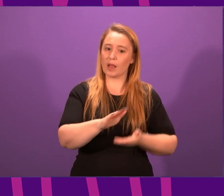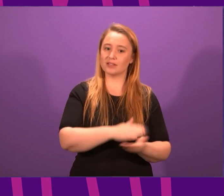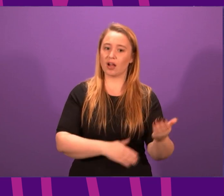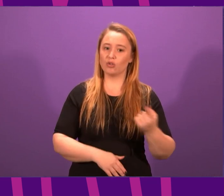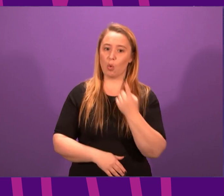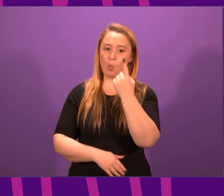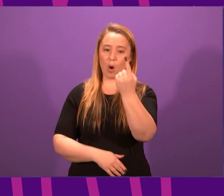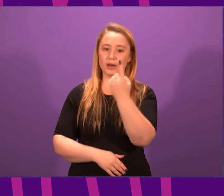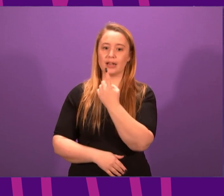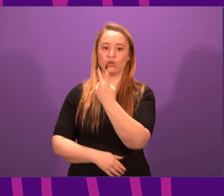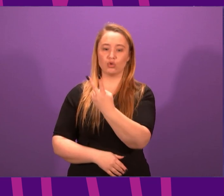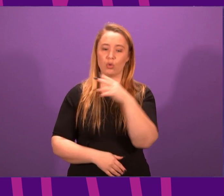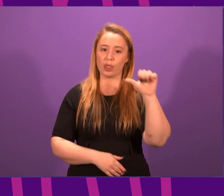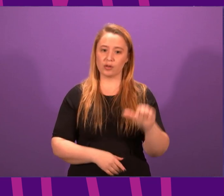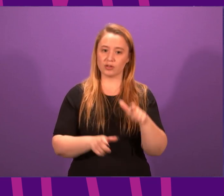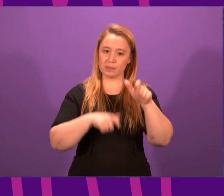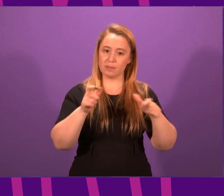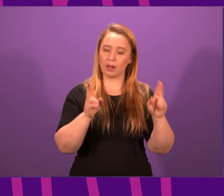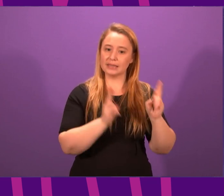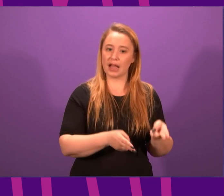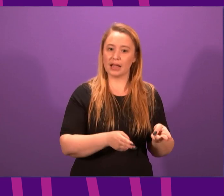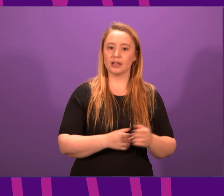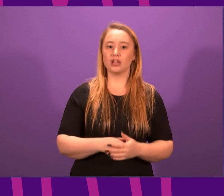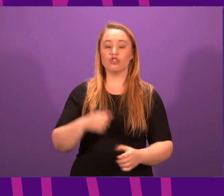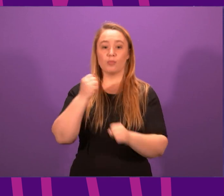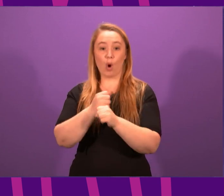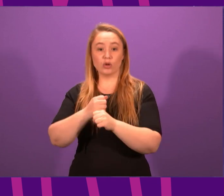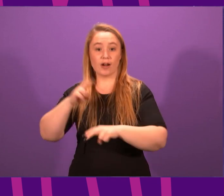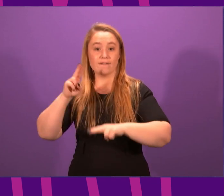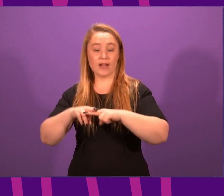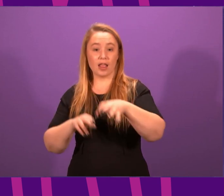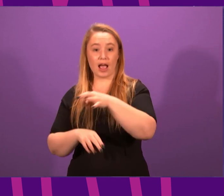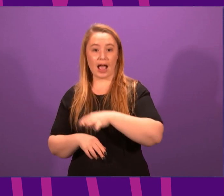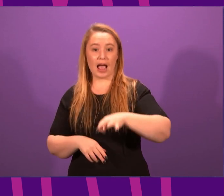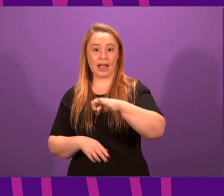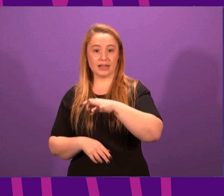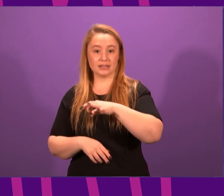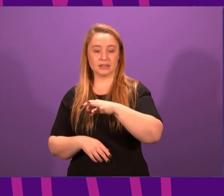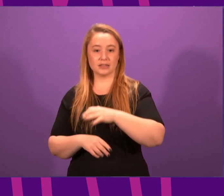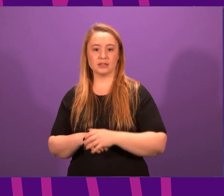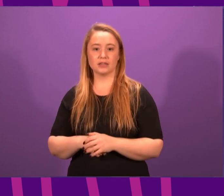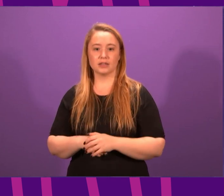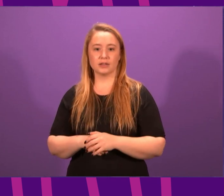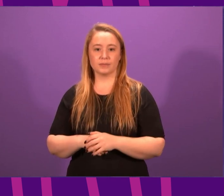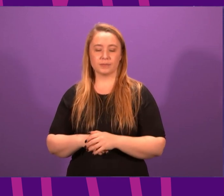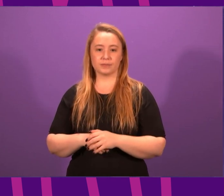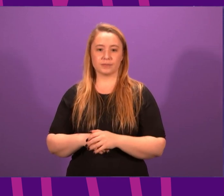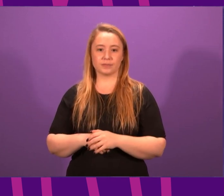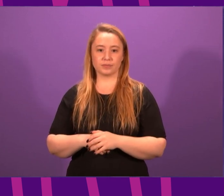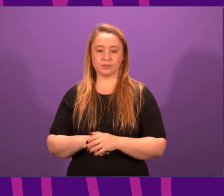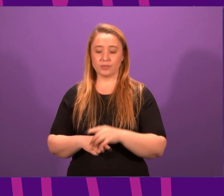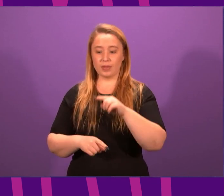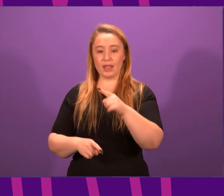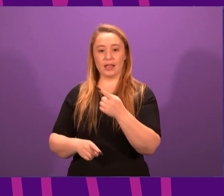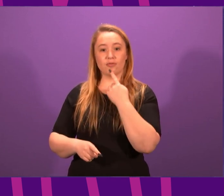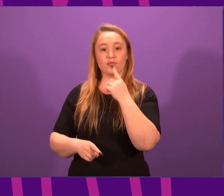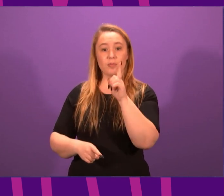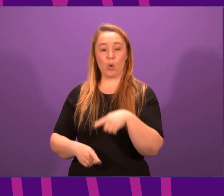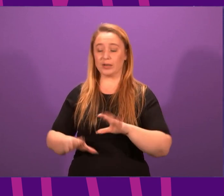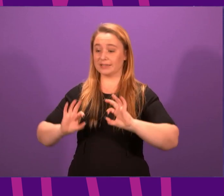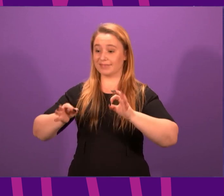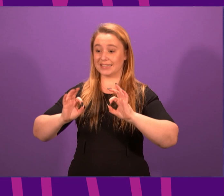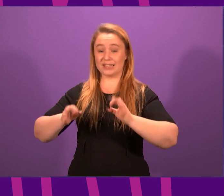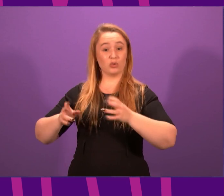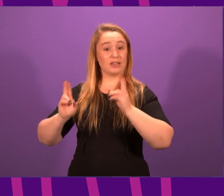1 in 2,000. Gibraltar and the Faroe Islands, with 670 and 490 positive cases respectively, have reported not a single